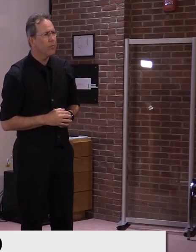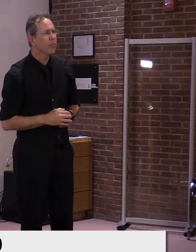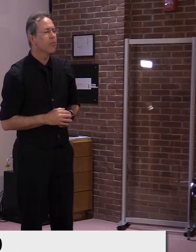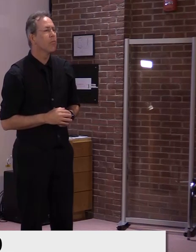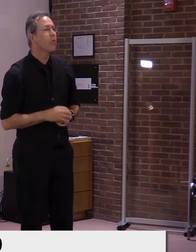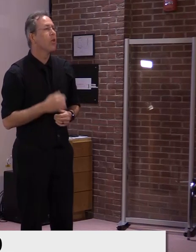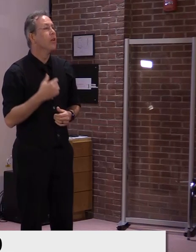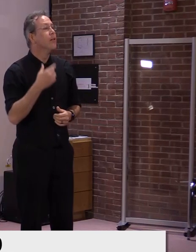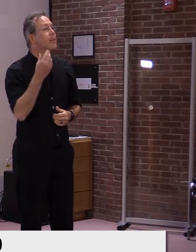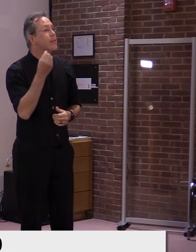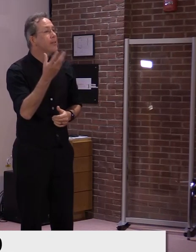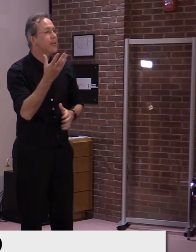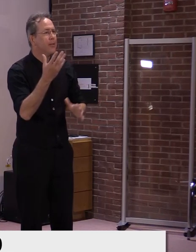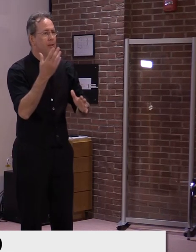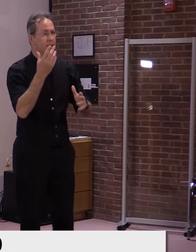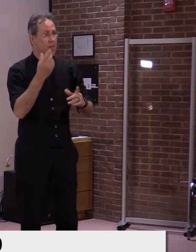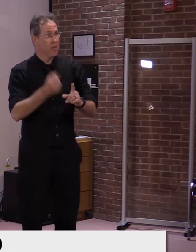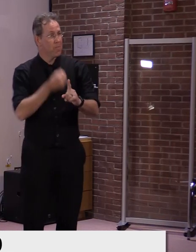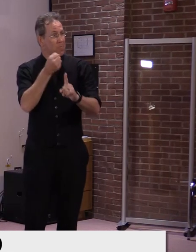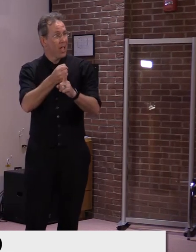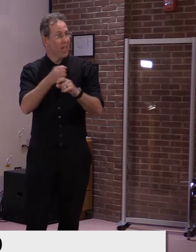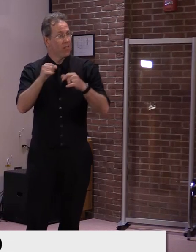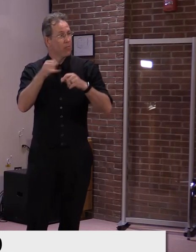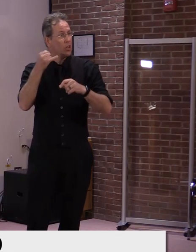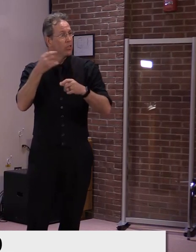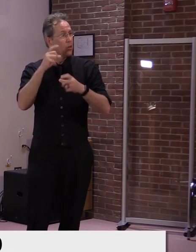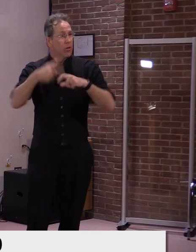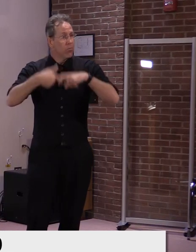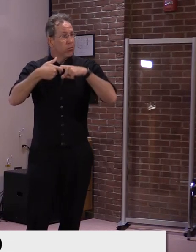be, but we'll make it up, like the governor said.